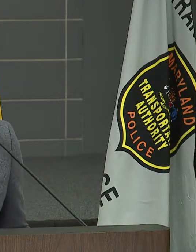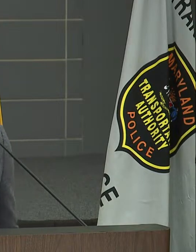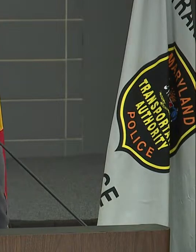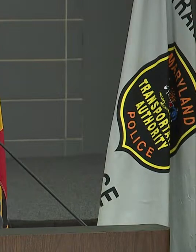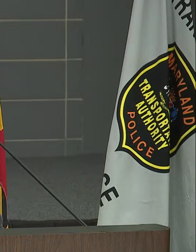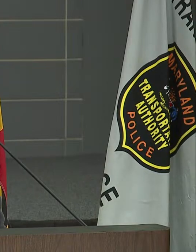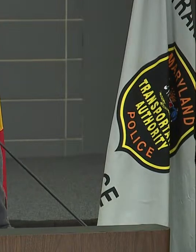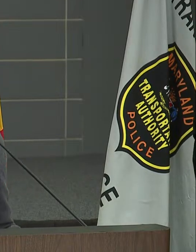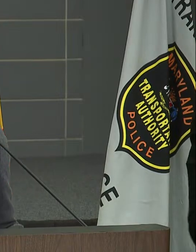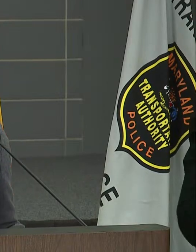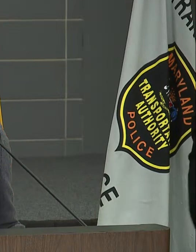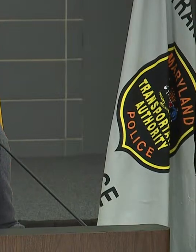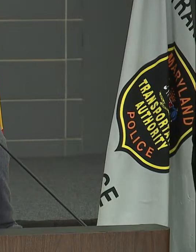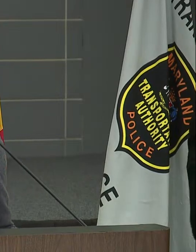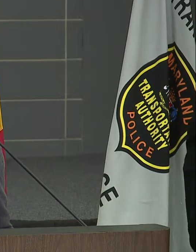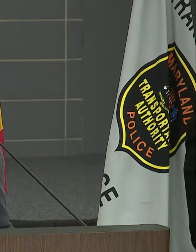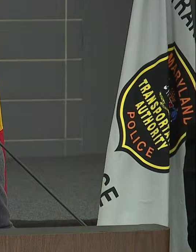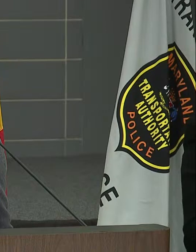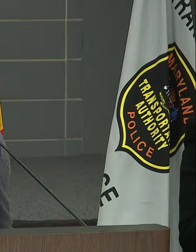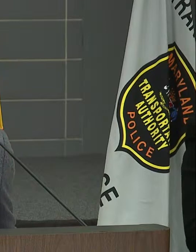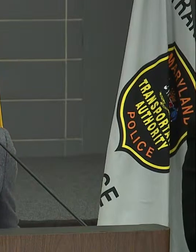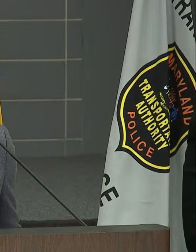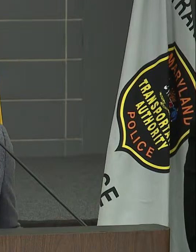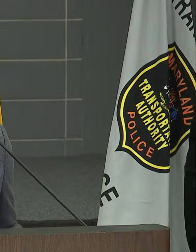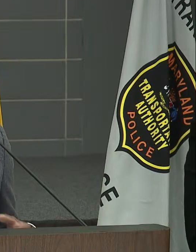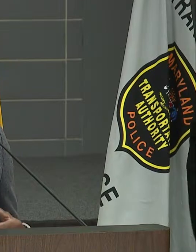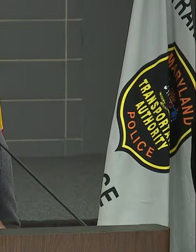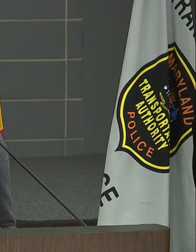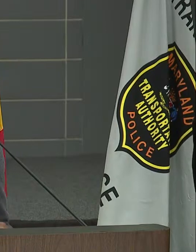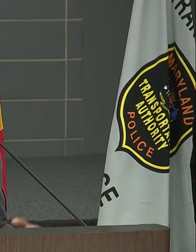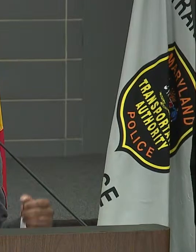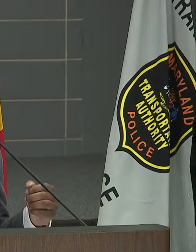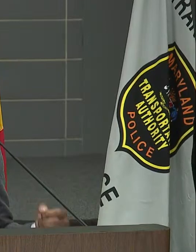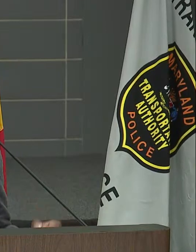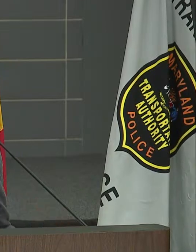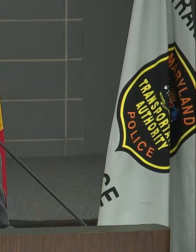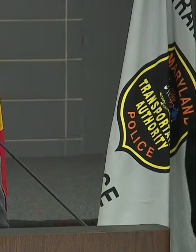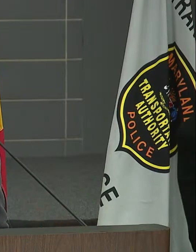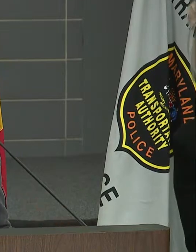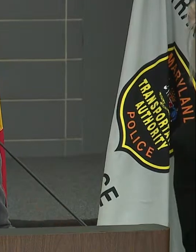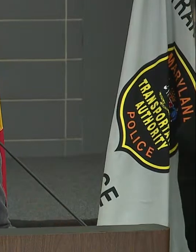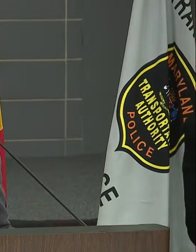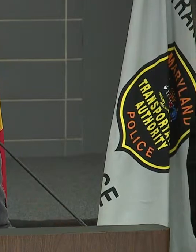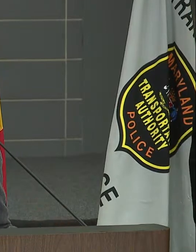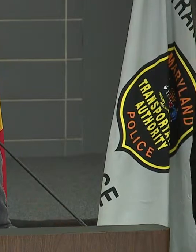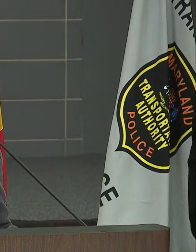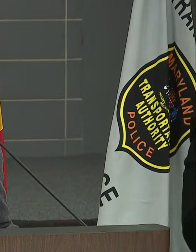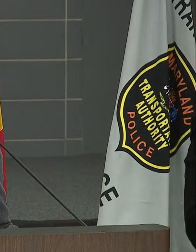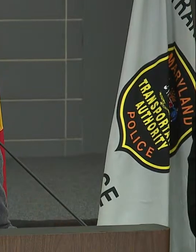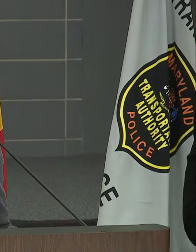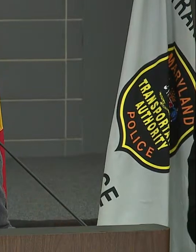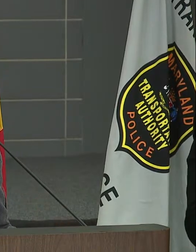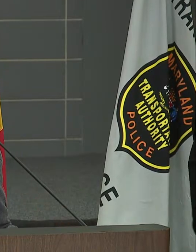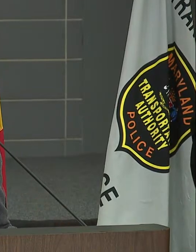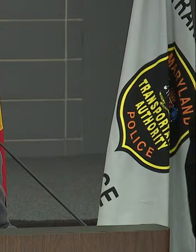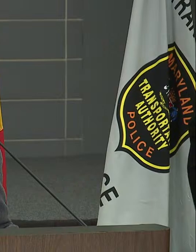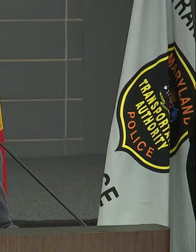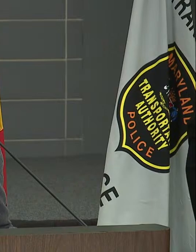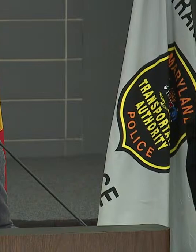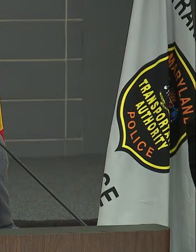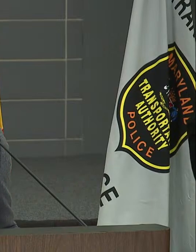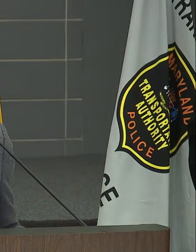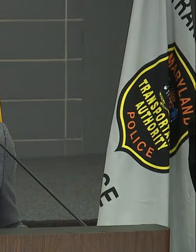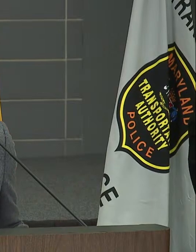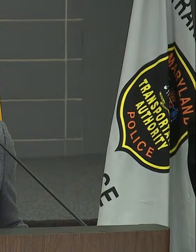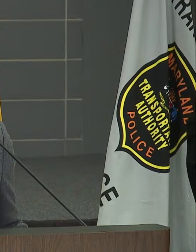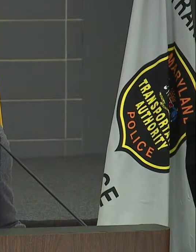world. Businesses, large and small, all depend on the infrastructure and talent that ensure the world's supply chains